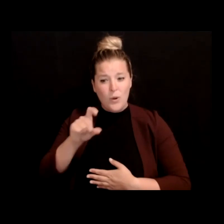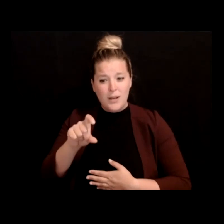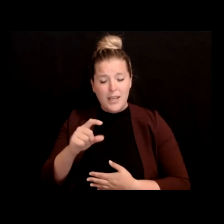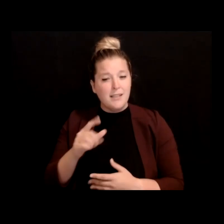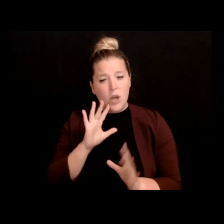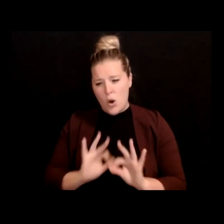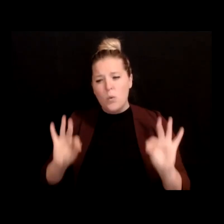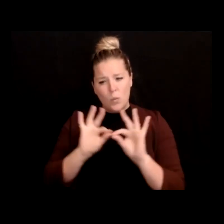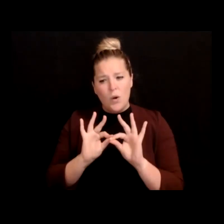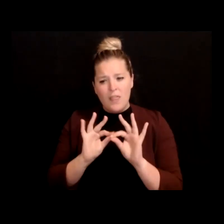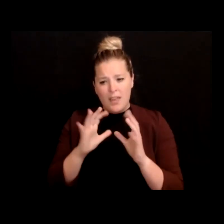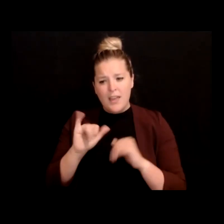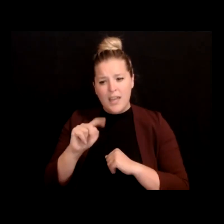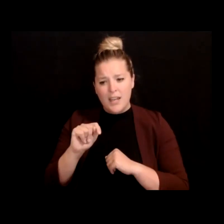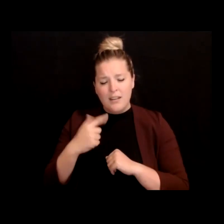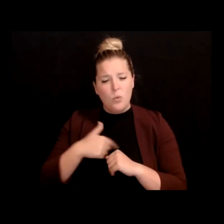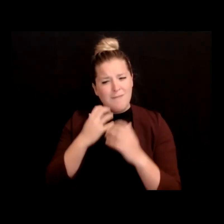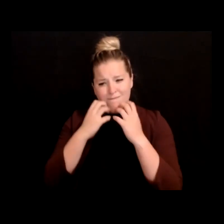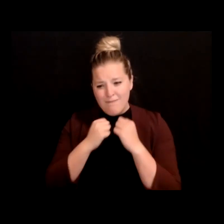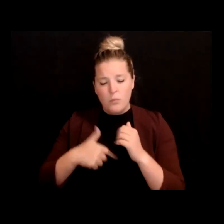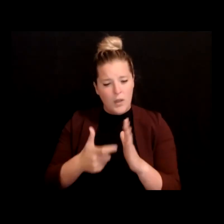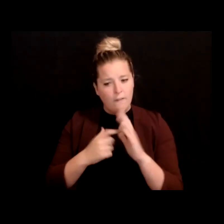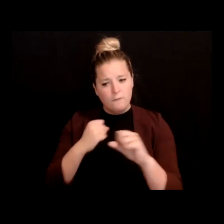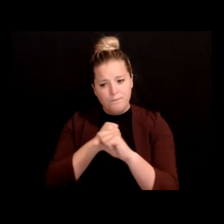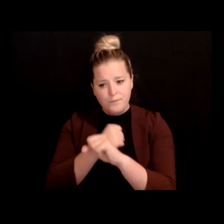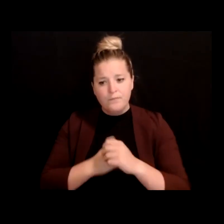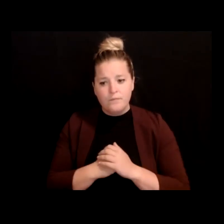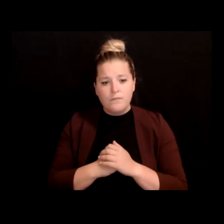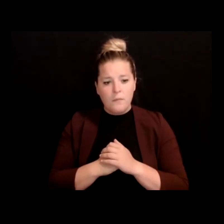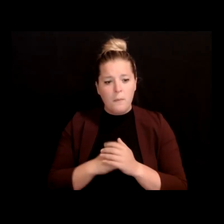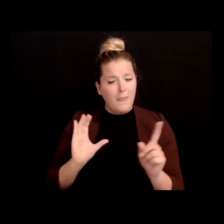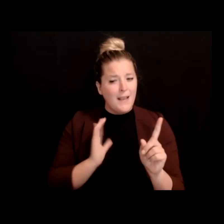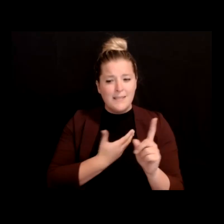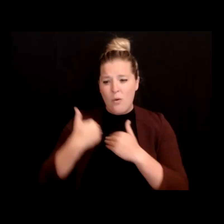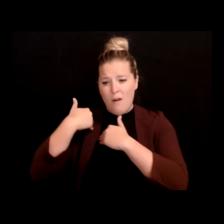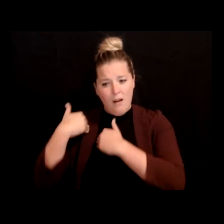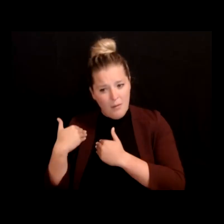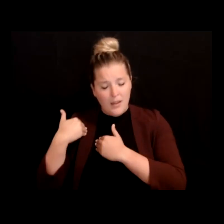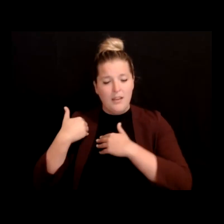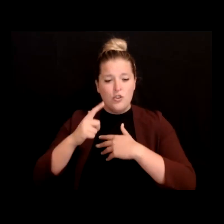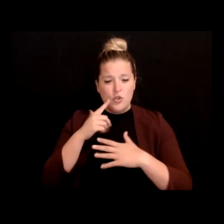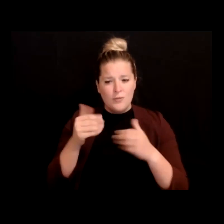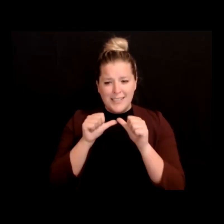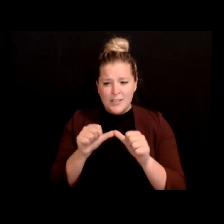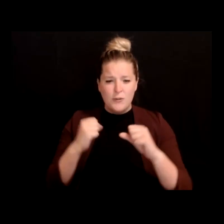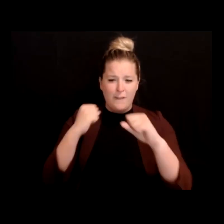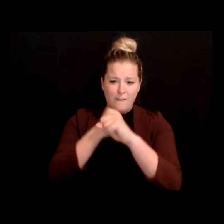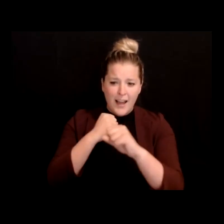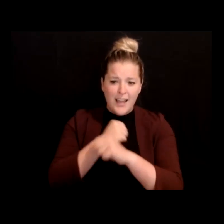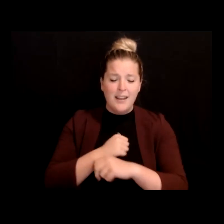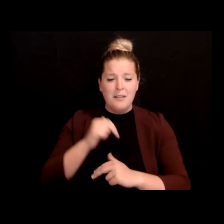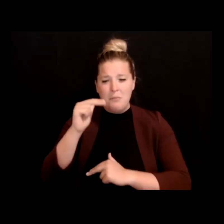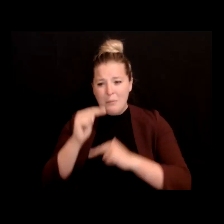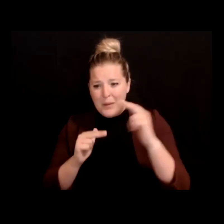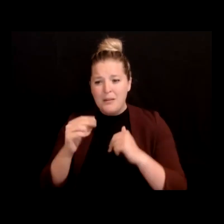that all of us are worth it, that we deserve it, that it is our obligation to fight for, to build, and to